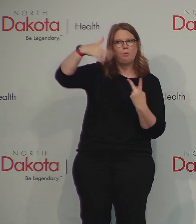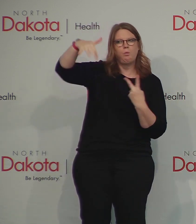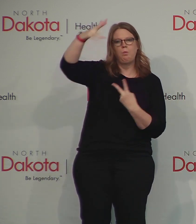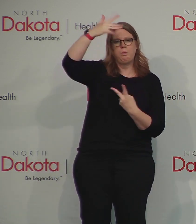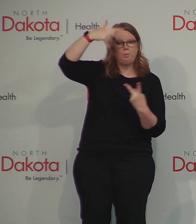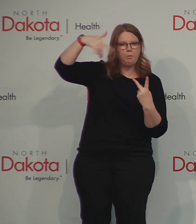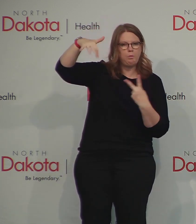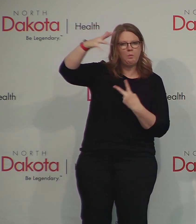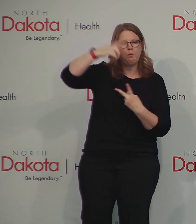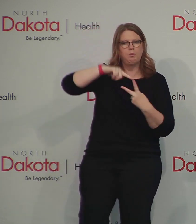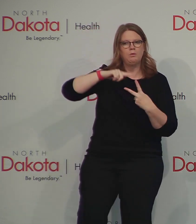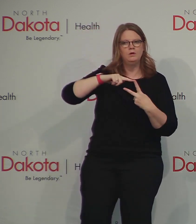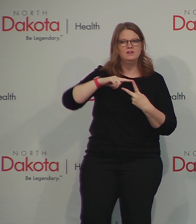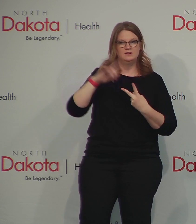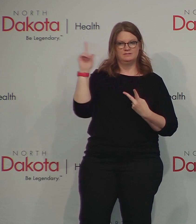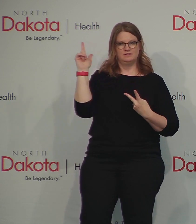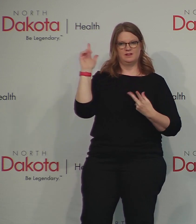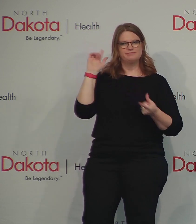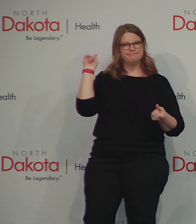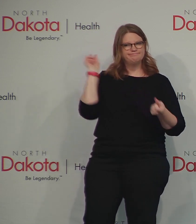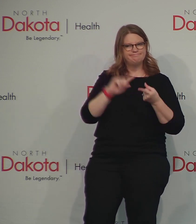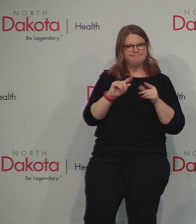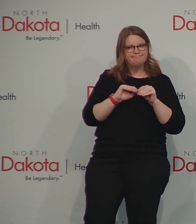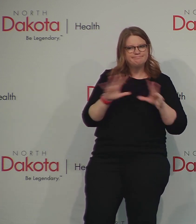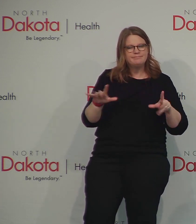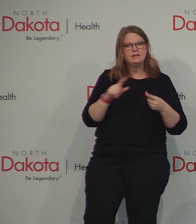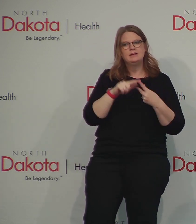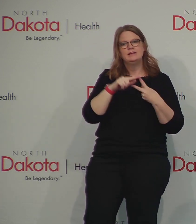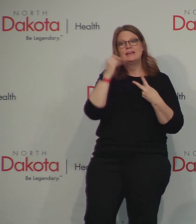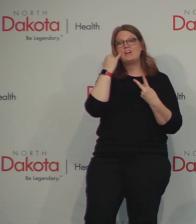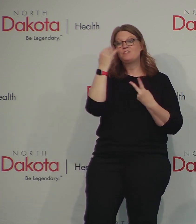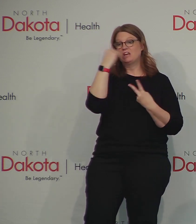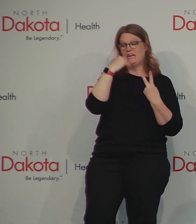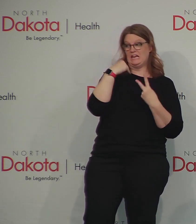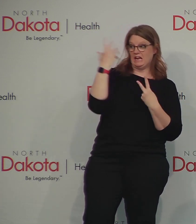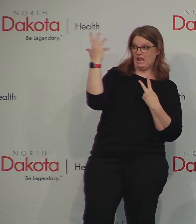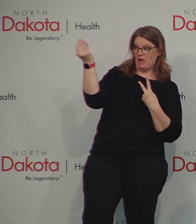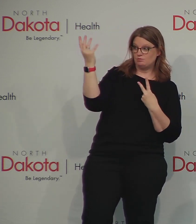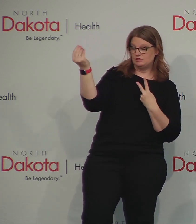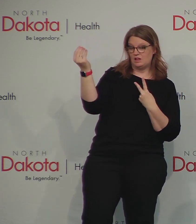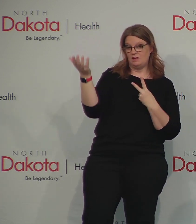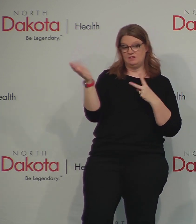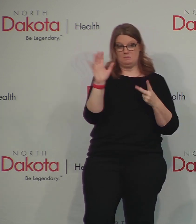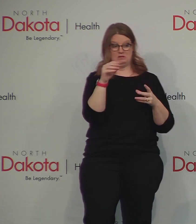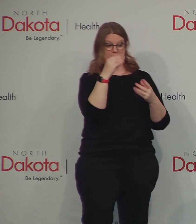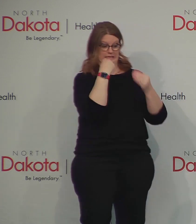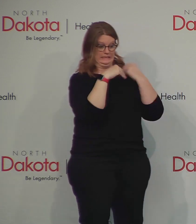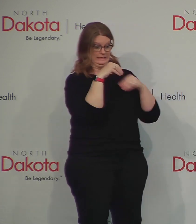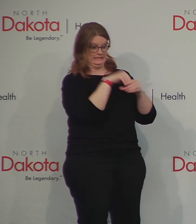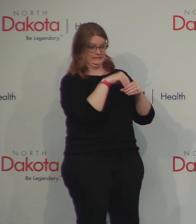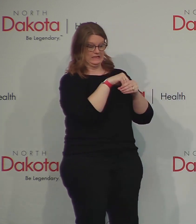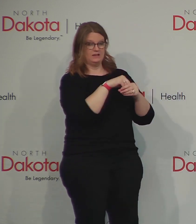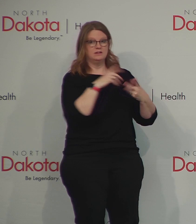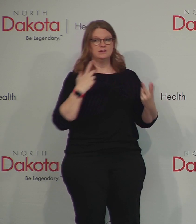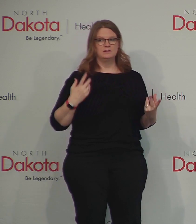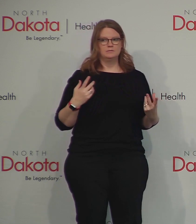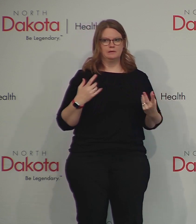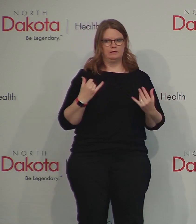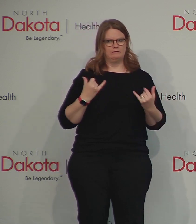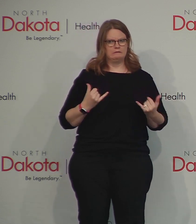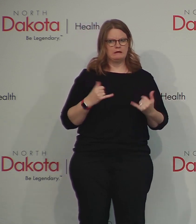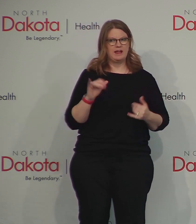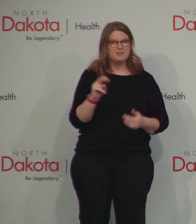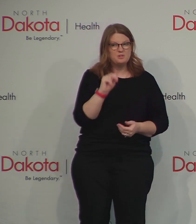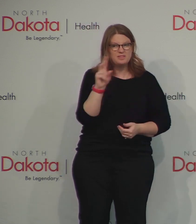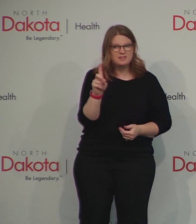transmission when people are doing the same thing, say dining outside versus dining inside. But we're in a position in North Dakota where some